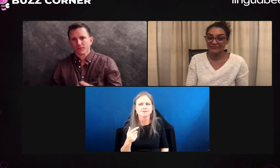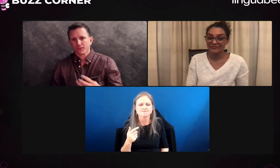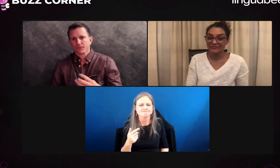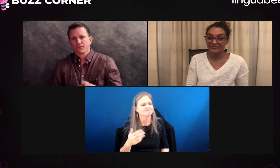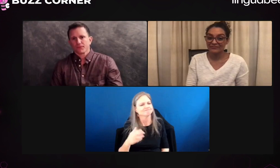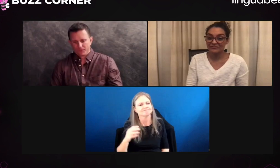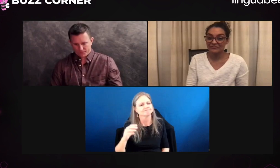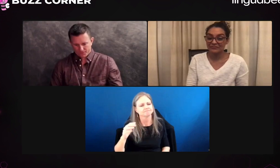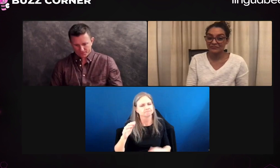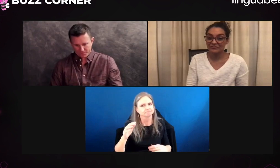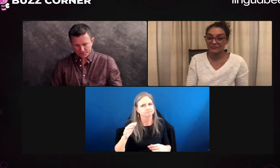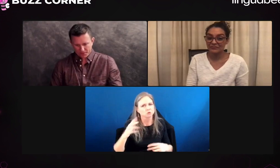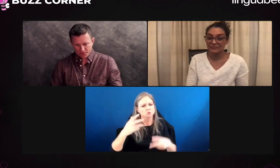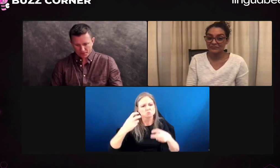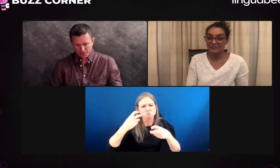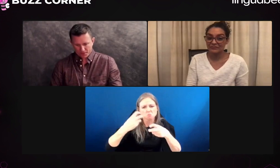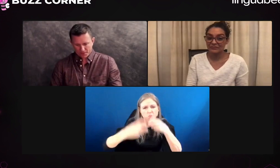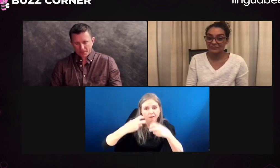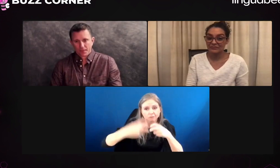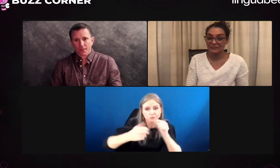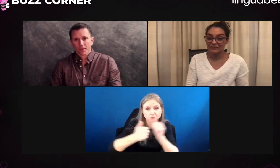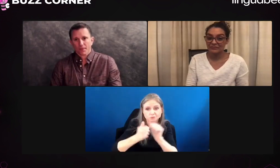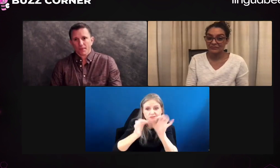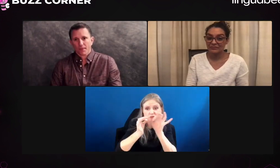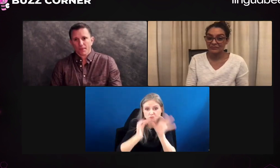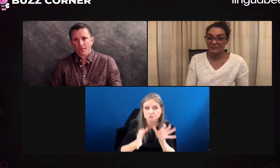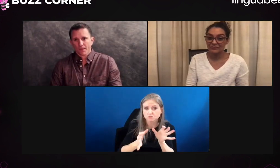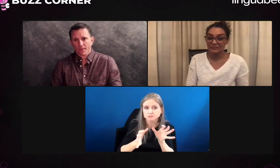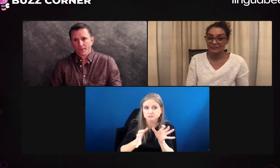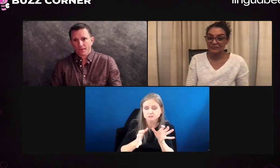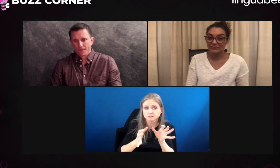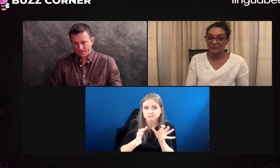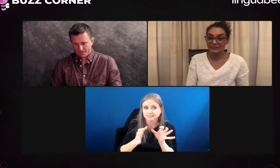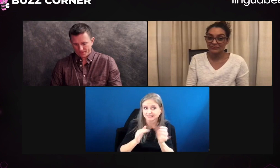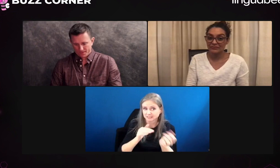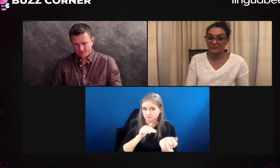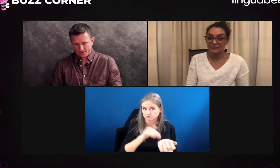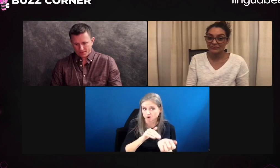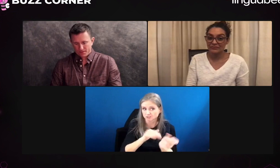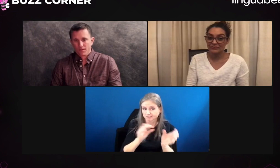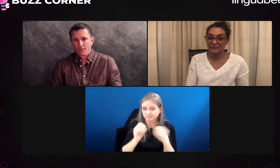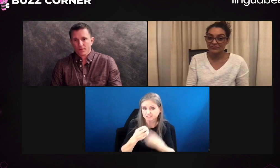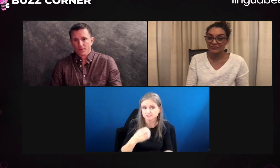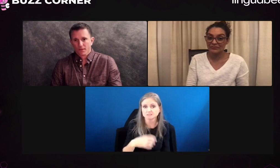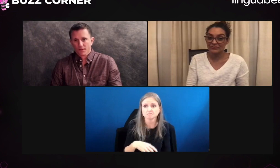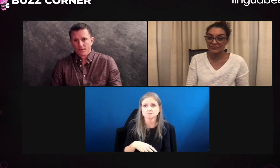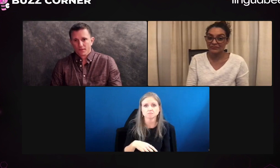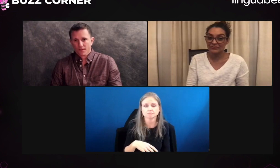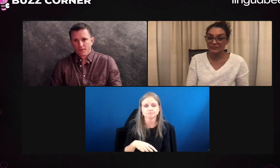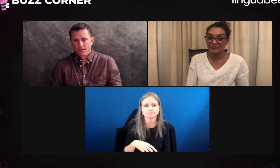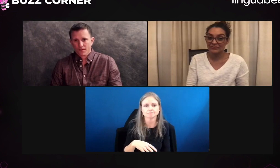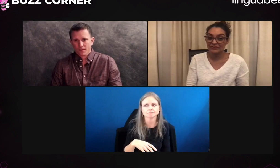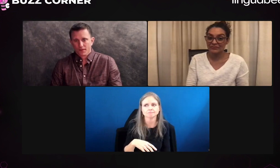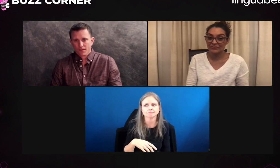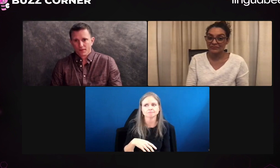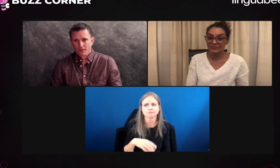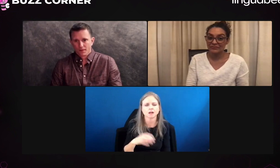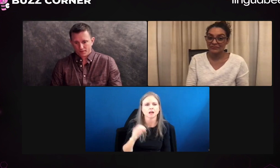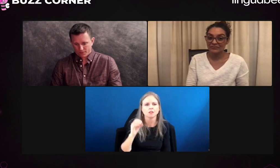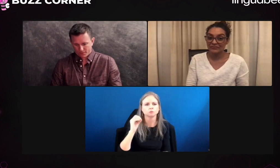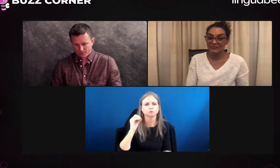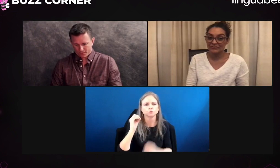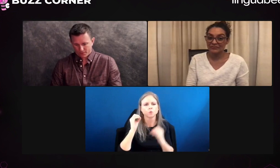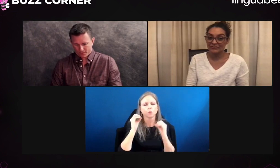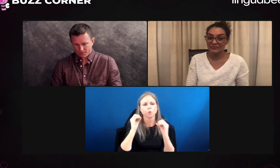that. That's one thing. And then the other thing is the problem with interpreters in medical